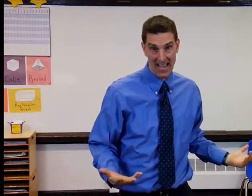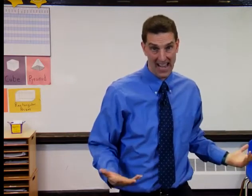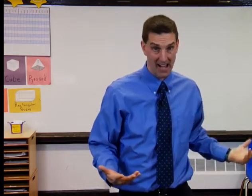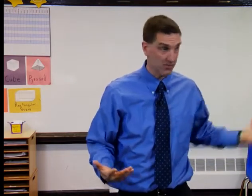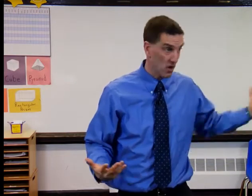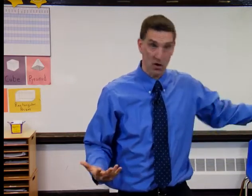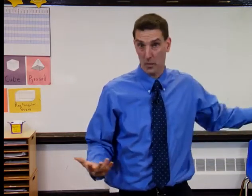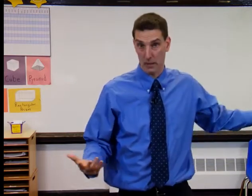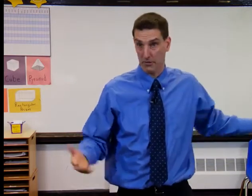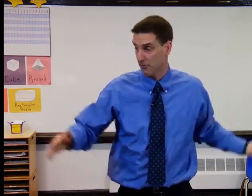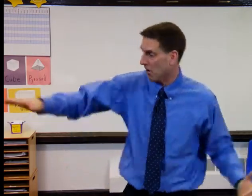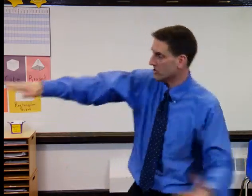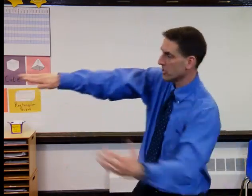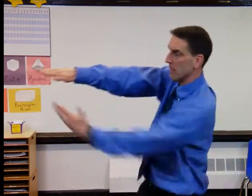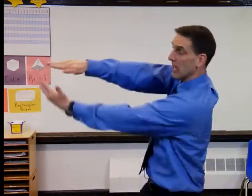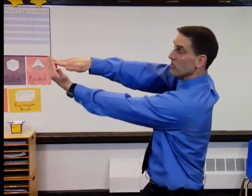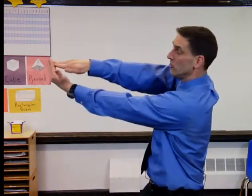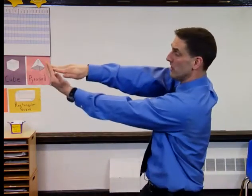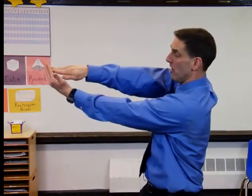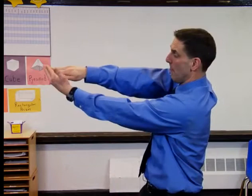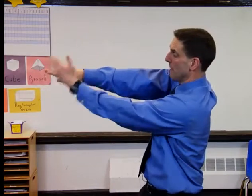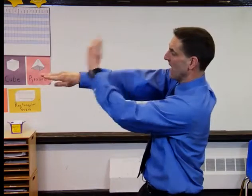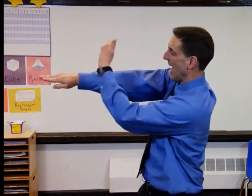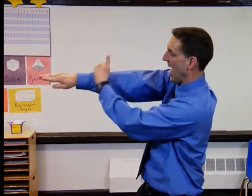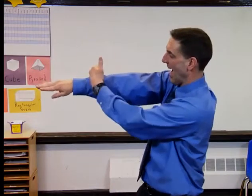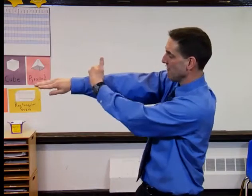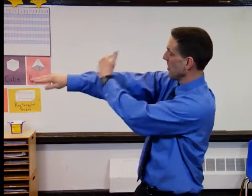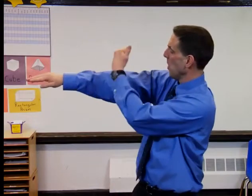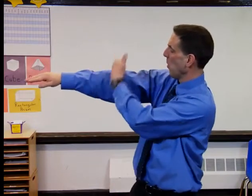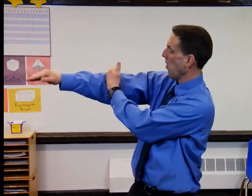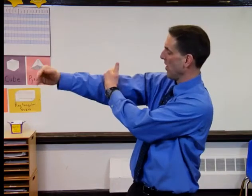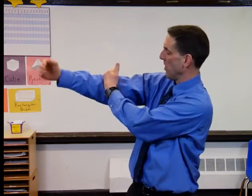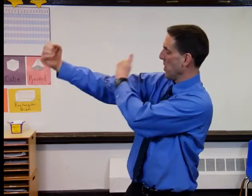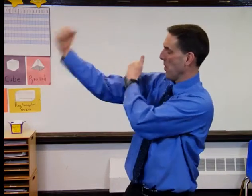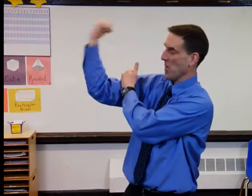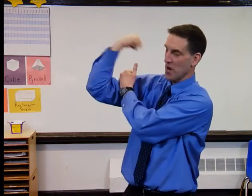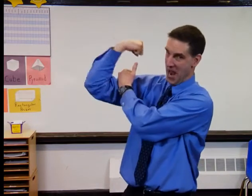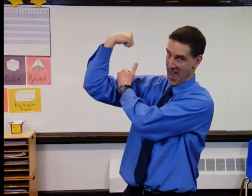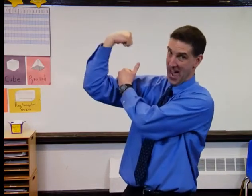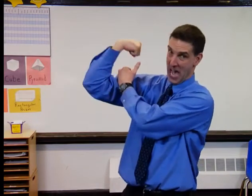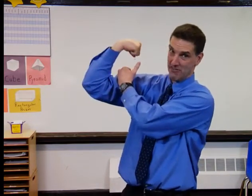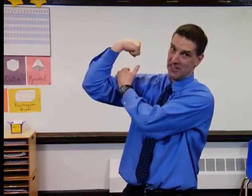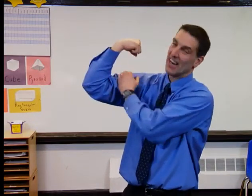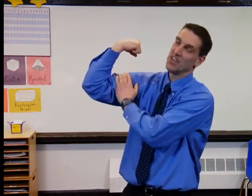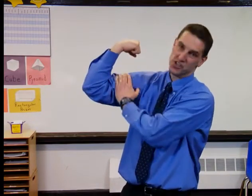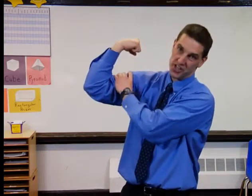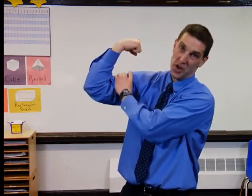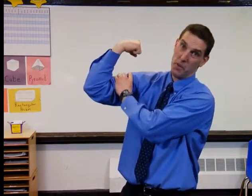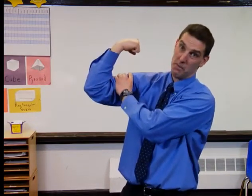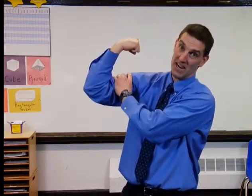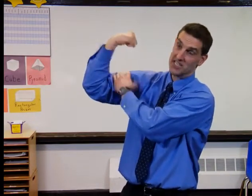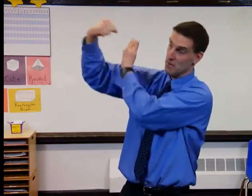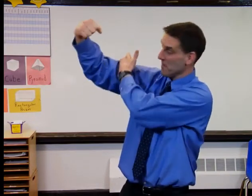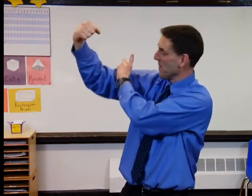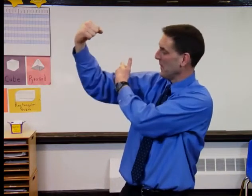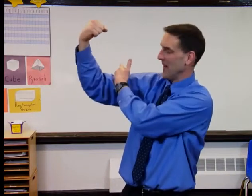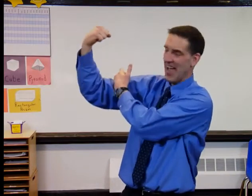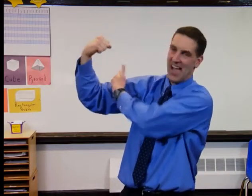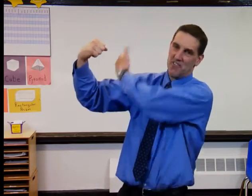halves all the way up to 4. So you'd be like 0, half, 1, 1 1/2. I usually say on the bicep. 1 1/2,